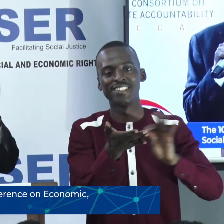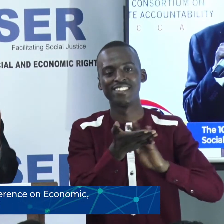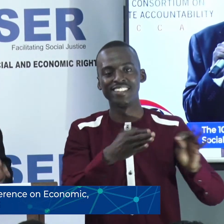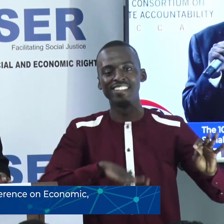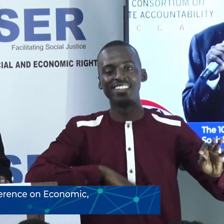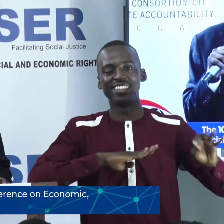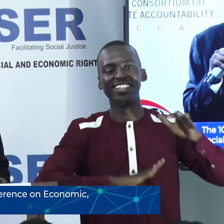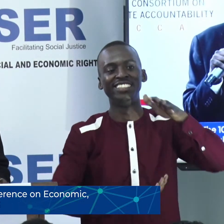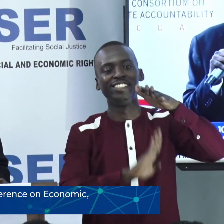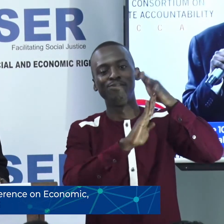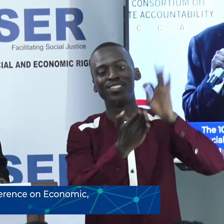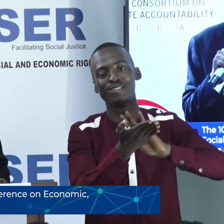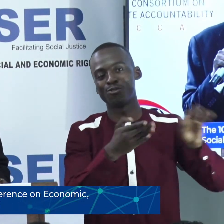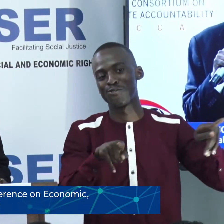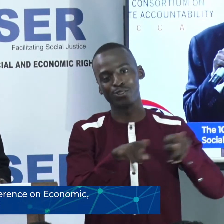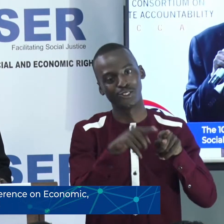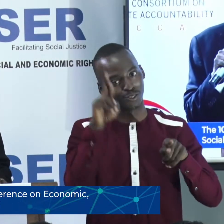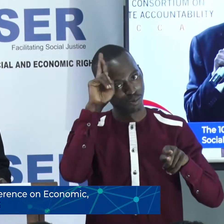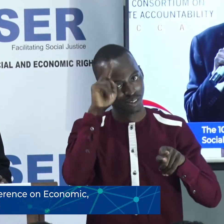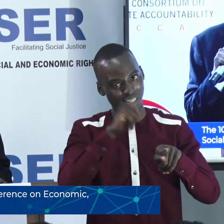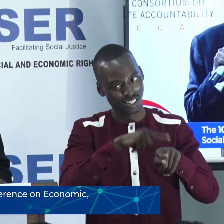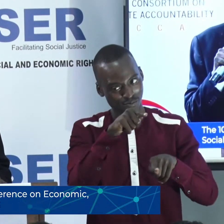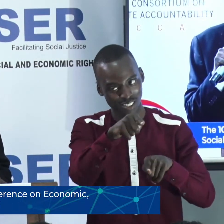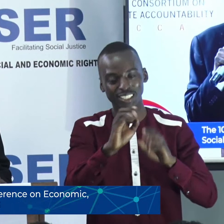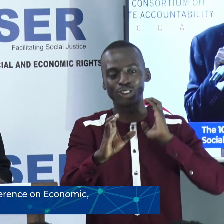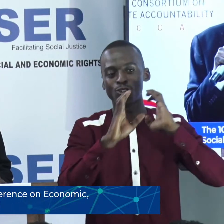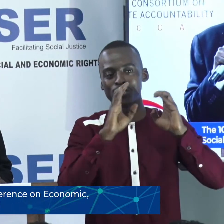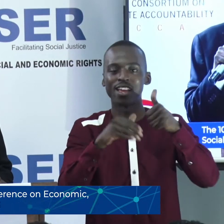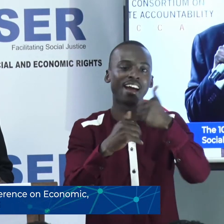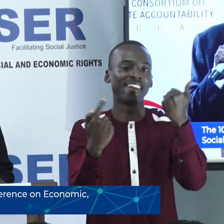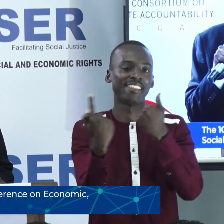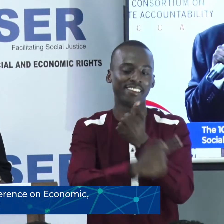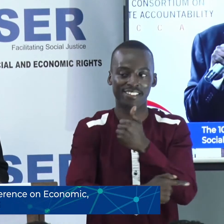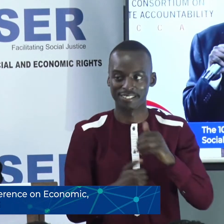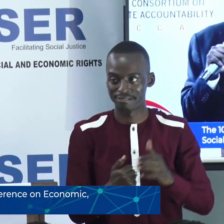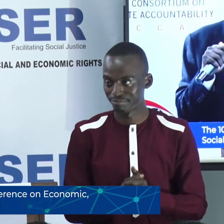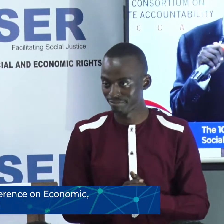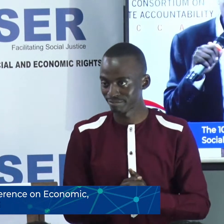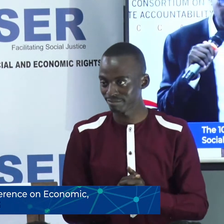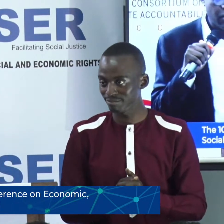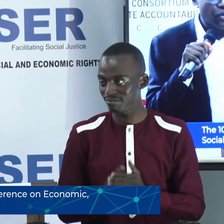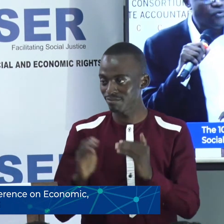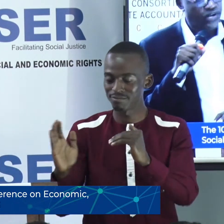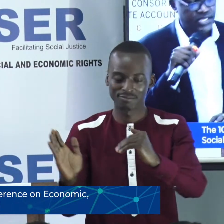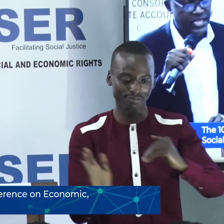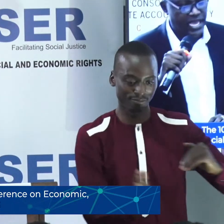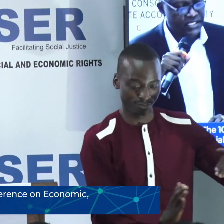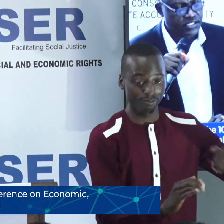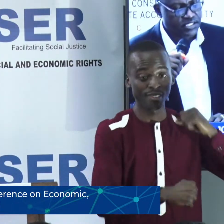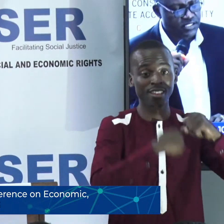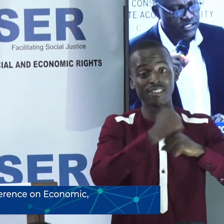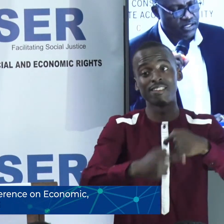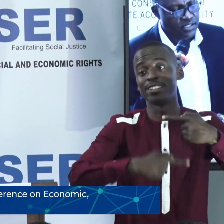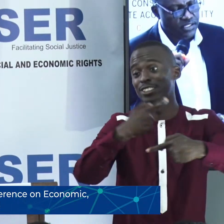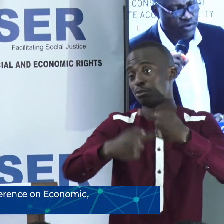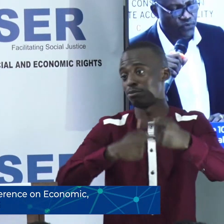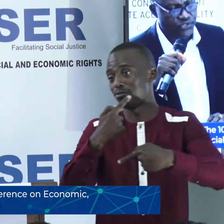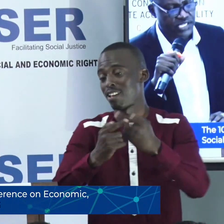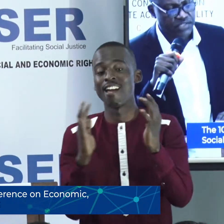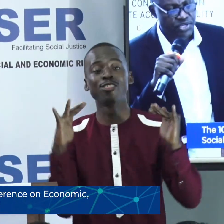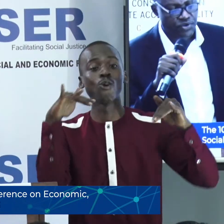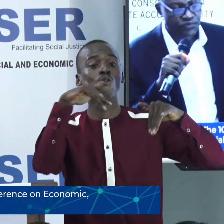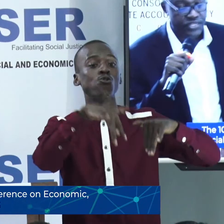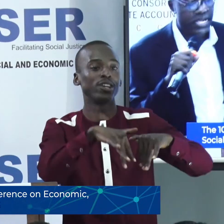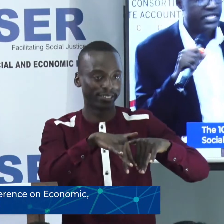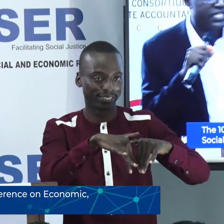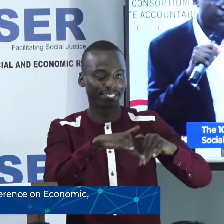limit. I won't go there for now. That will be a conversation for another day. Over the years, the conference has